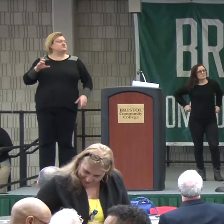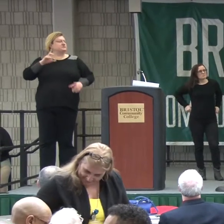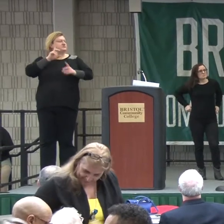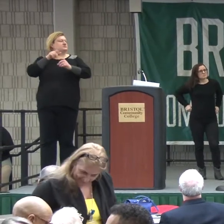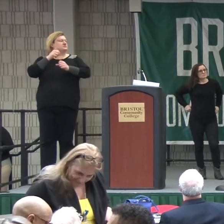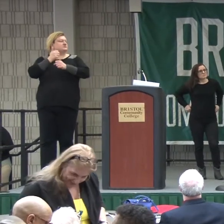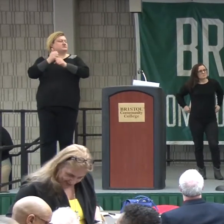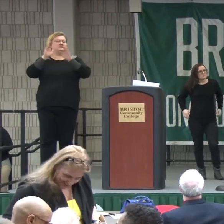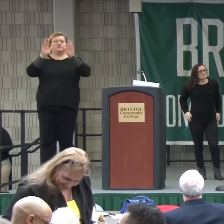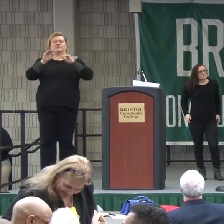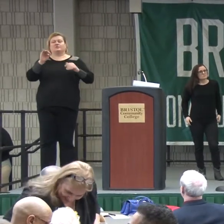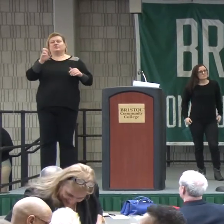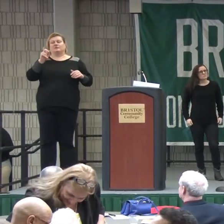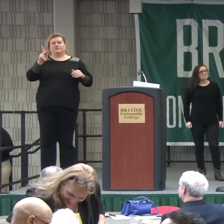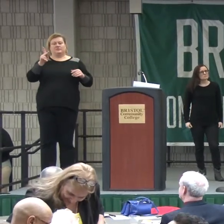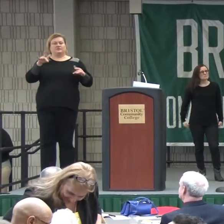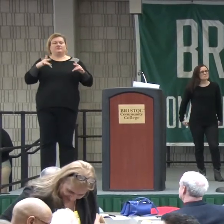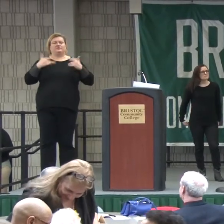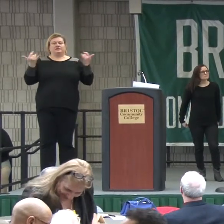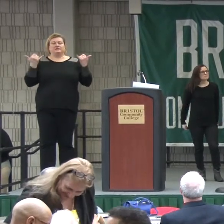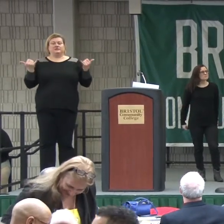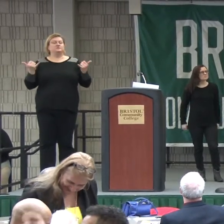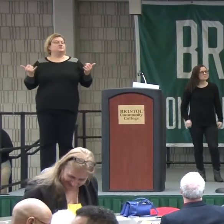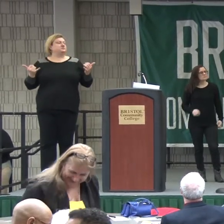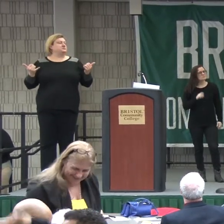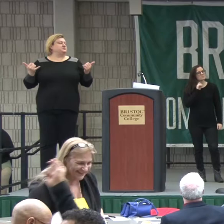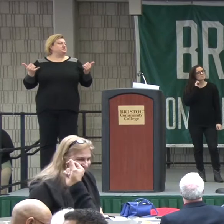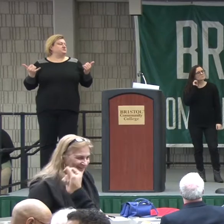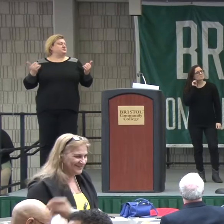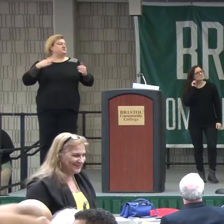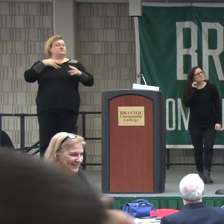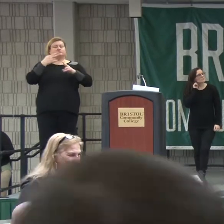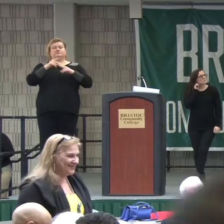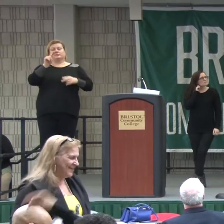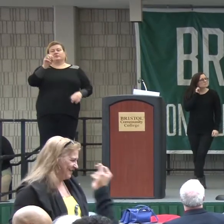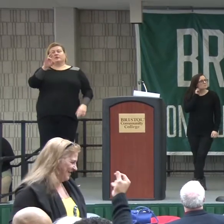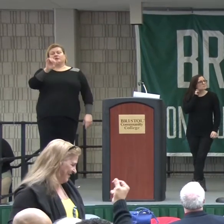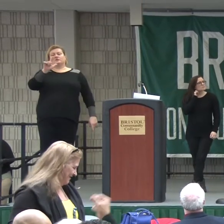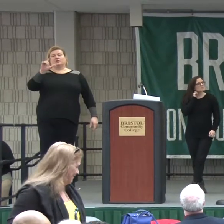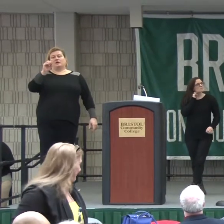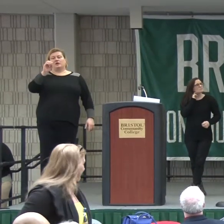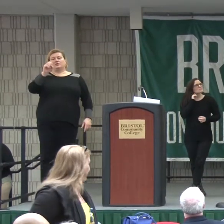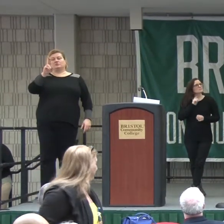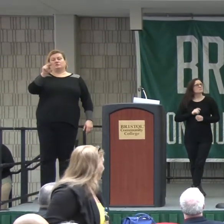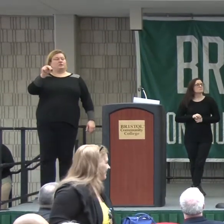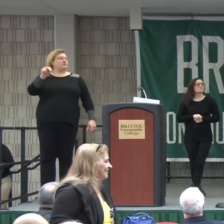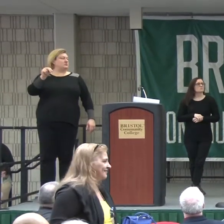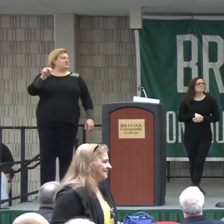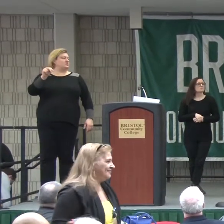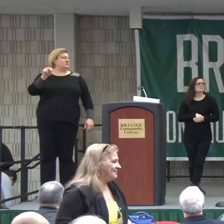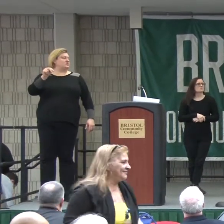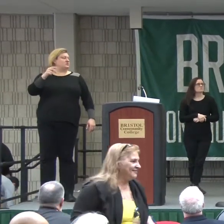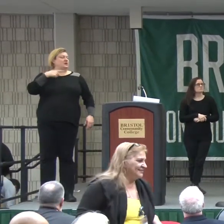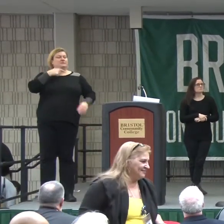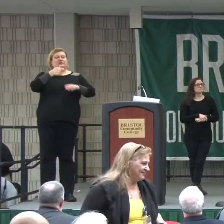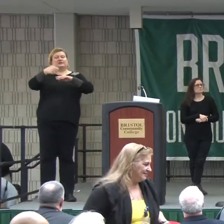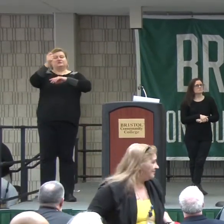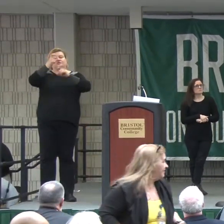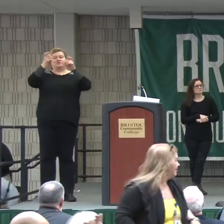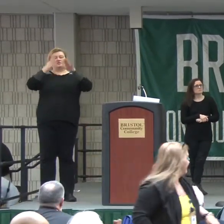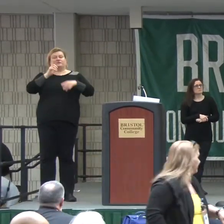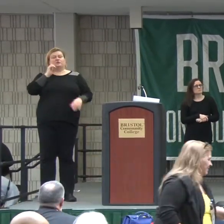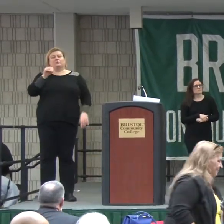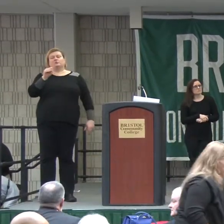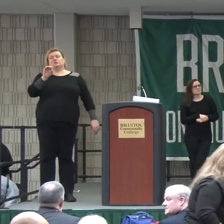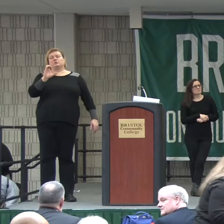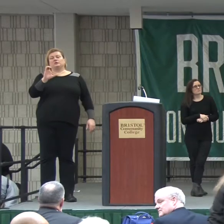a great Martin Luther King event today. My name is Terrell Osborne. I am the executive director for